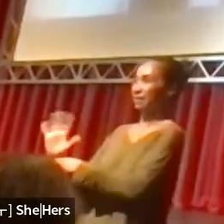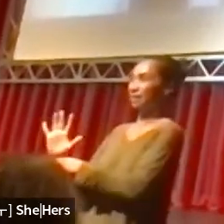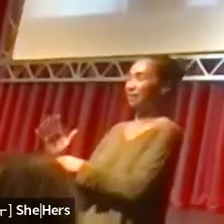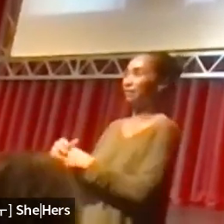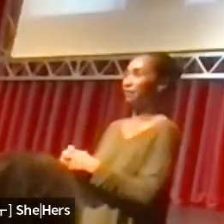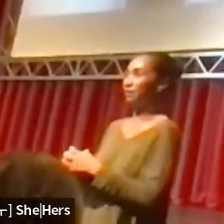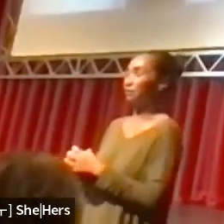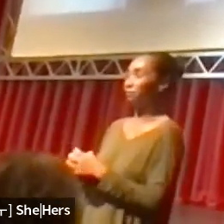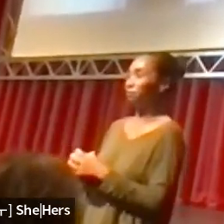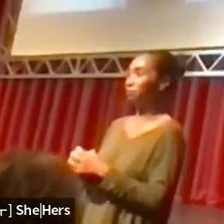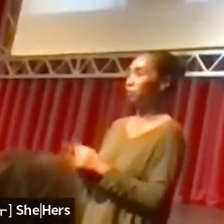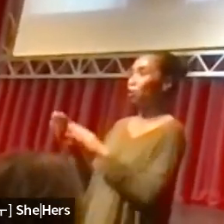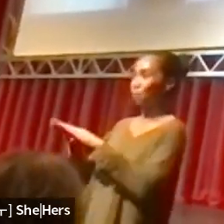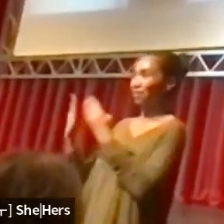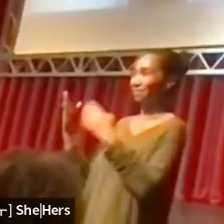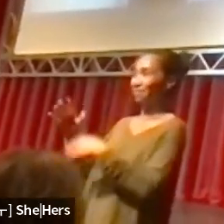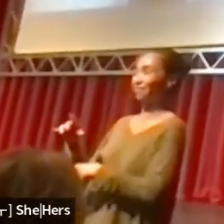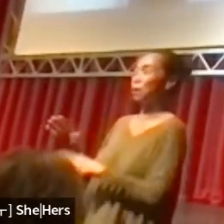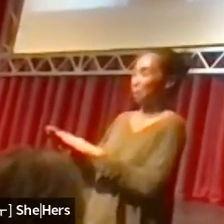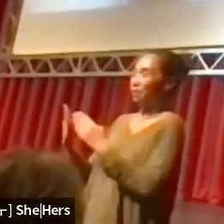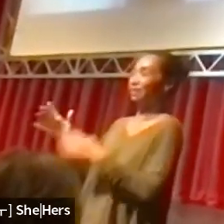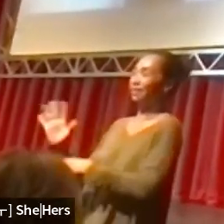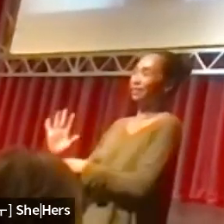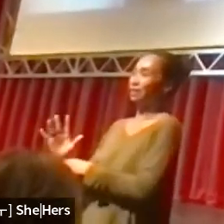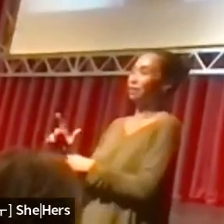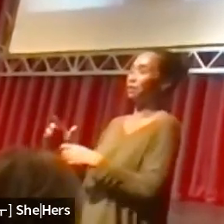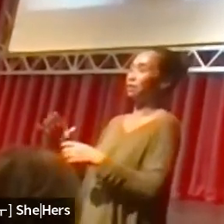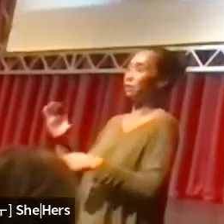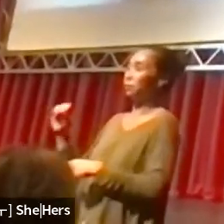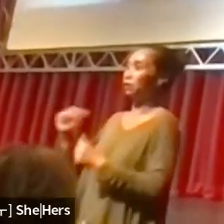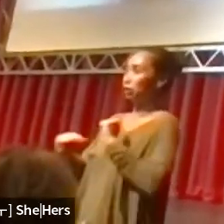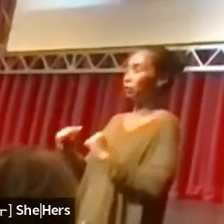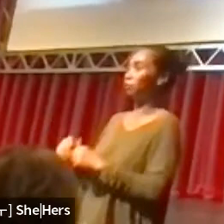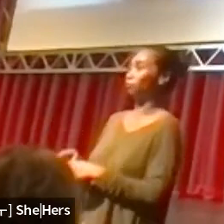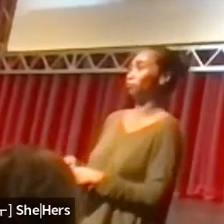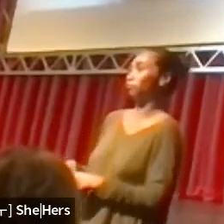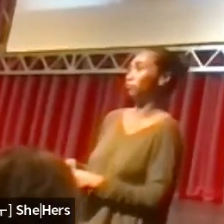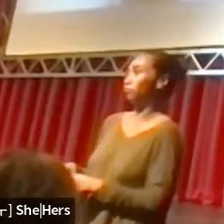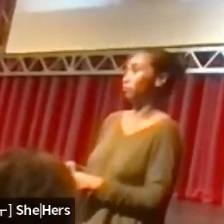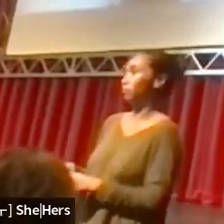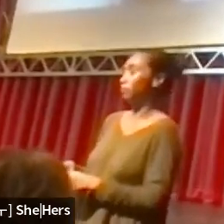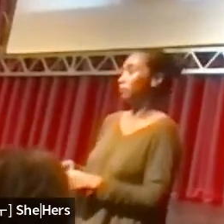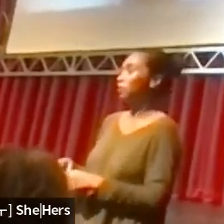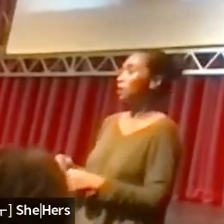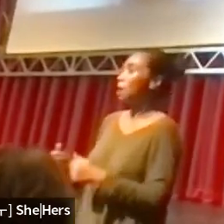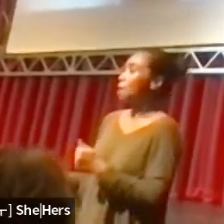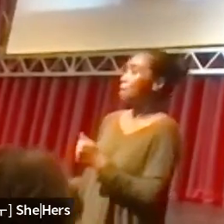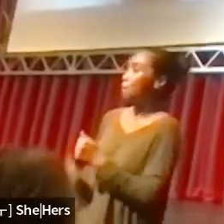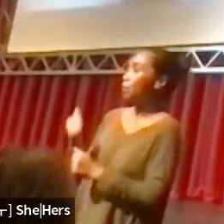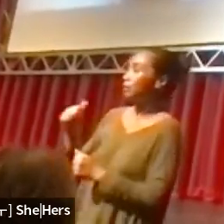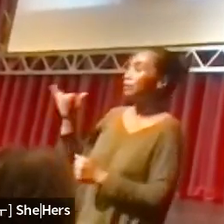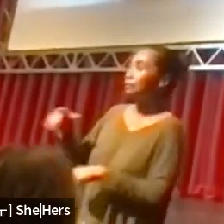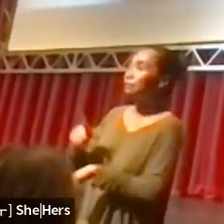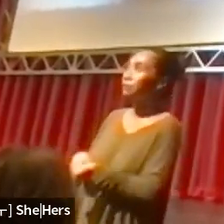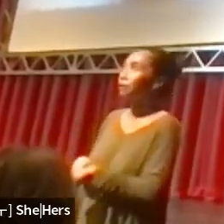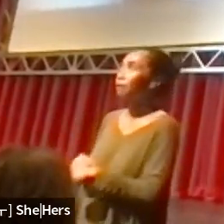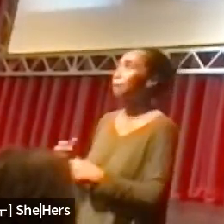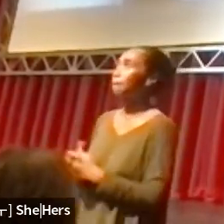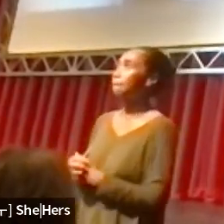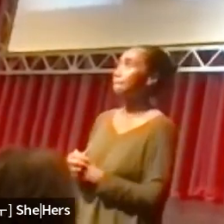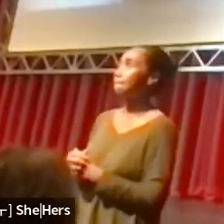the Auckland Theatre Company, to sold out season. The majority this time it